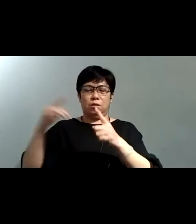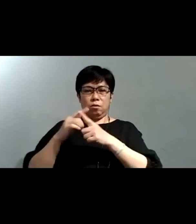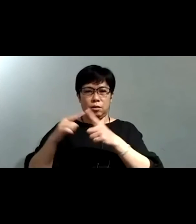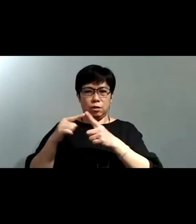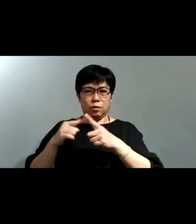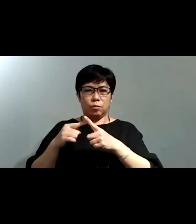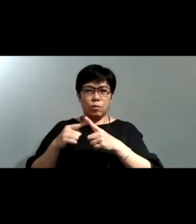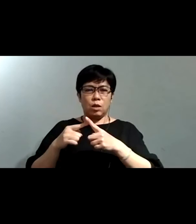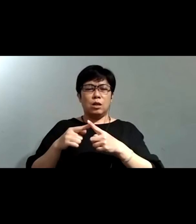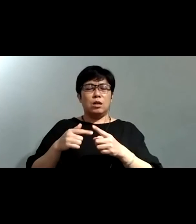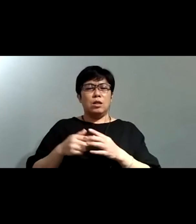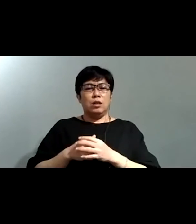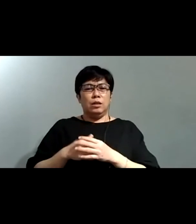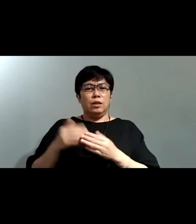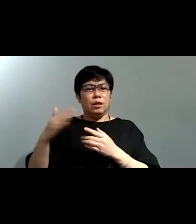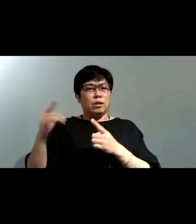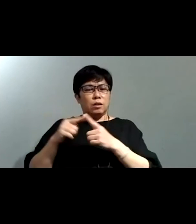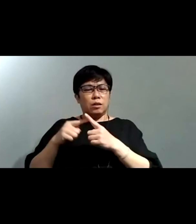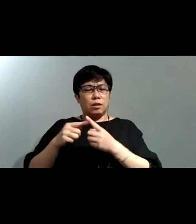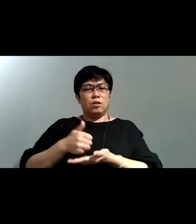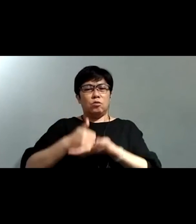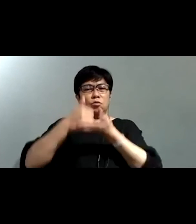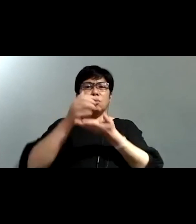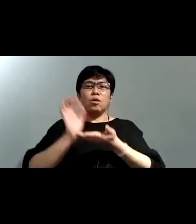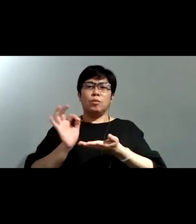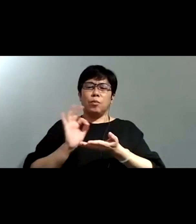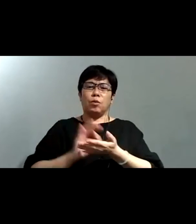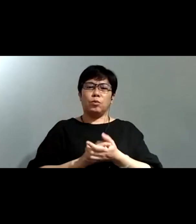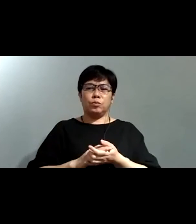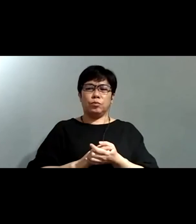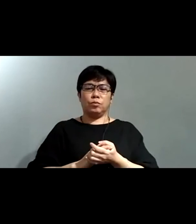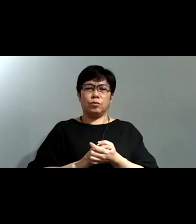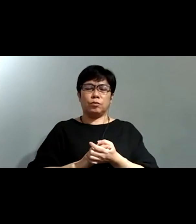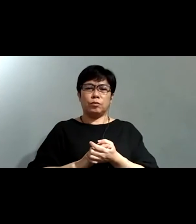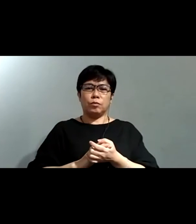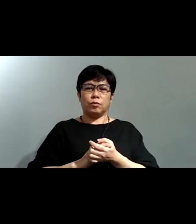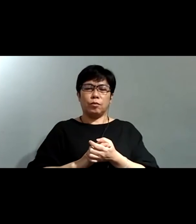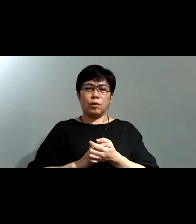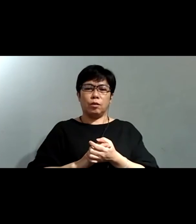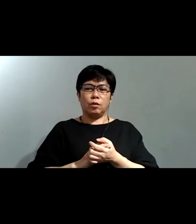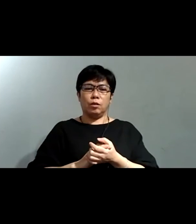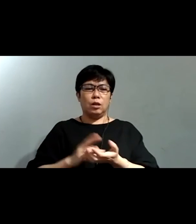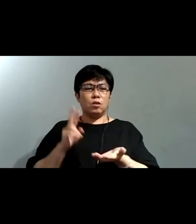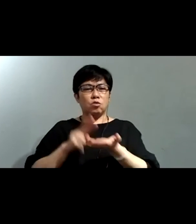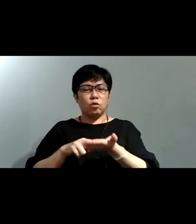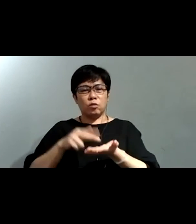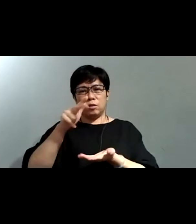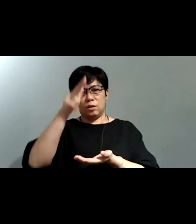to build up trust and to put forward policy and anything that the government wants to do in the